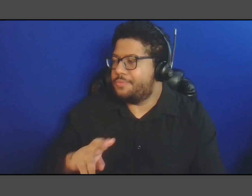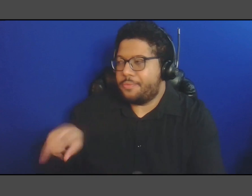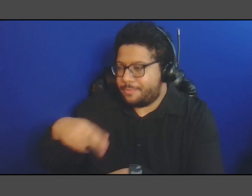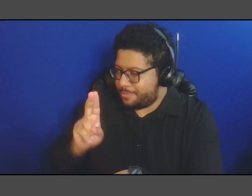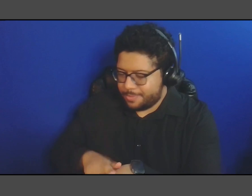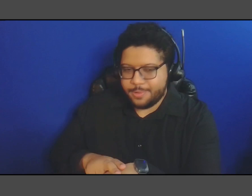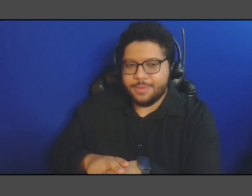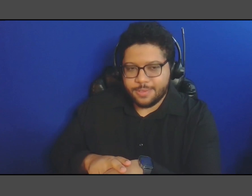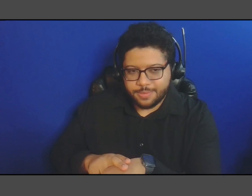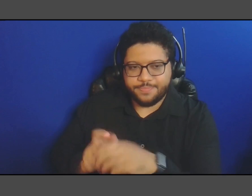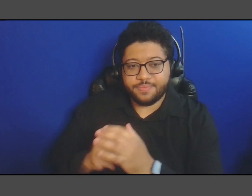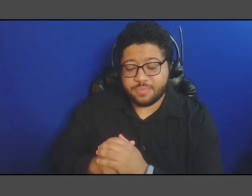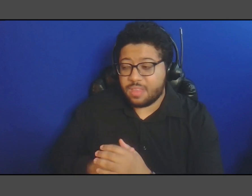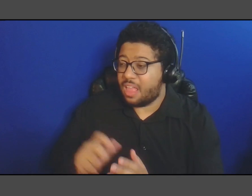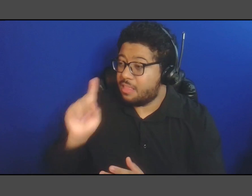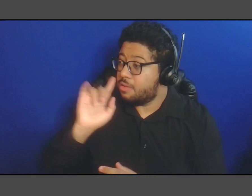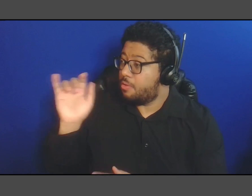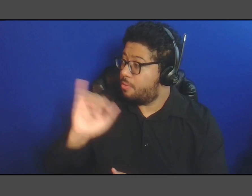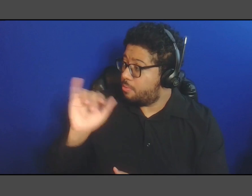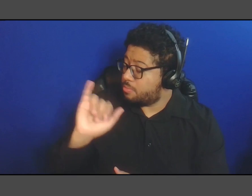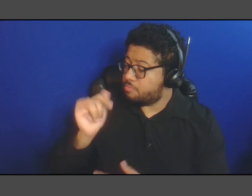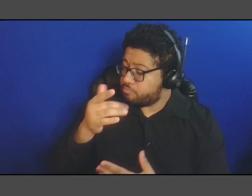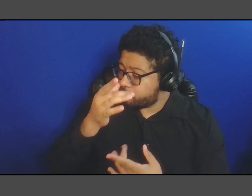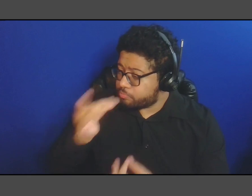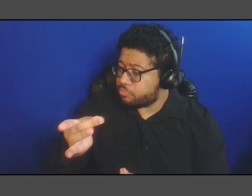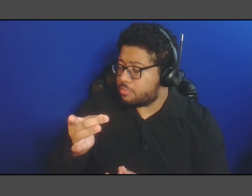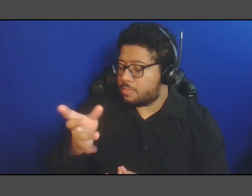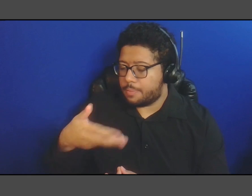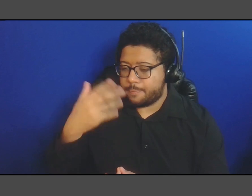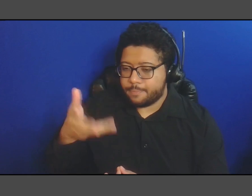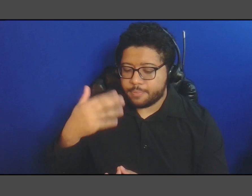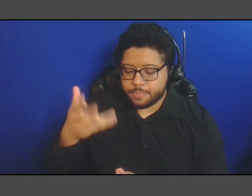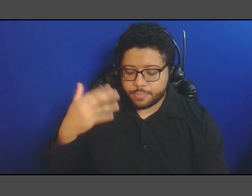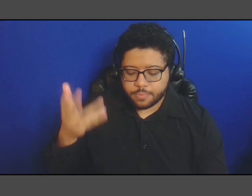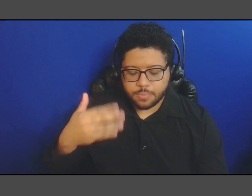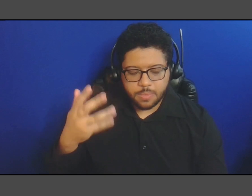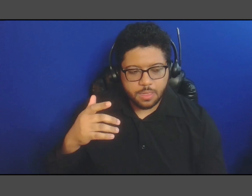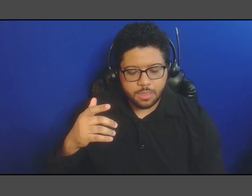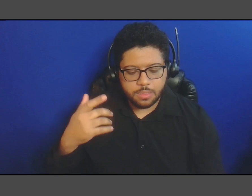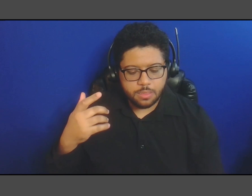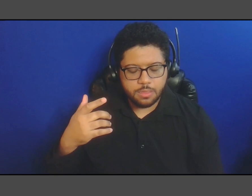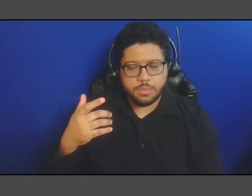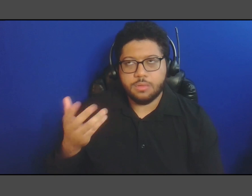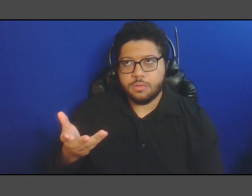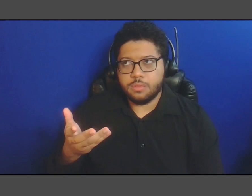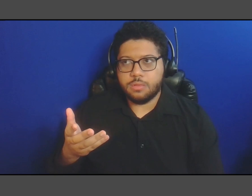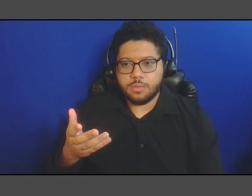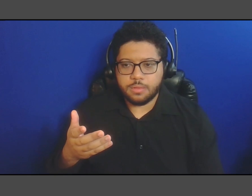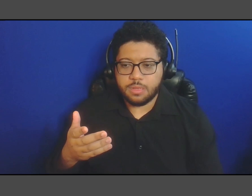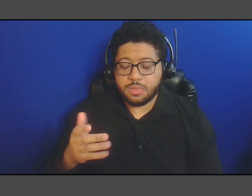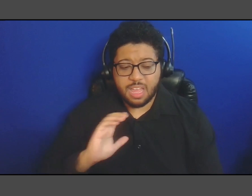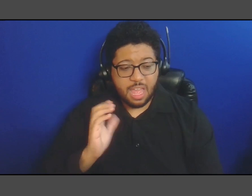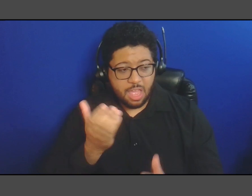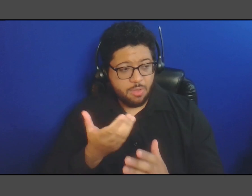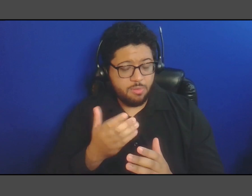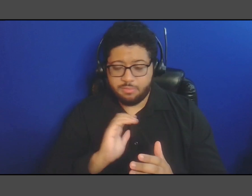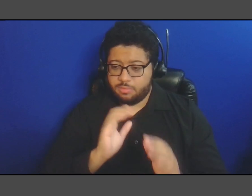very interested in and this is running through our conversation too. What are the